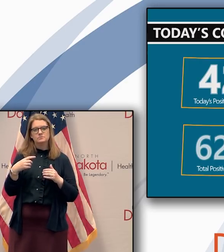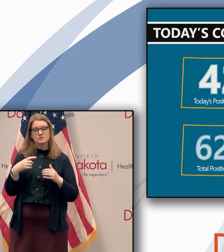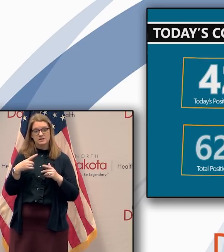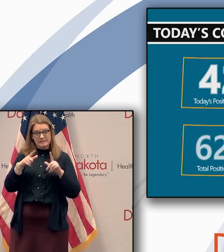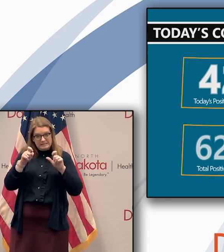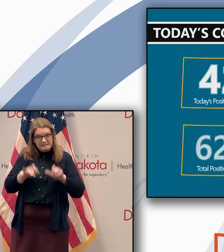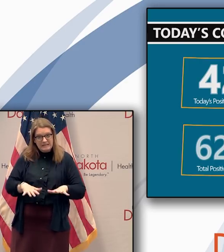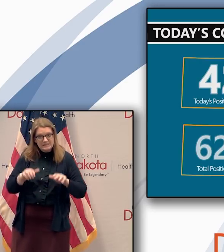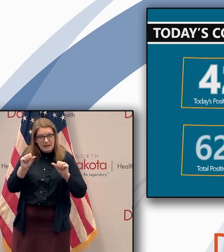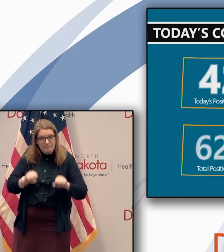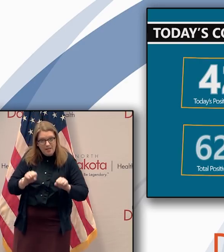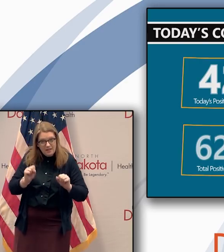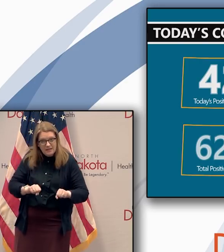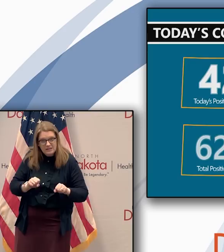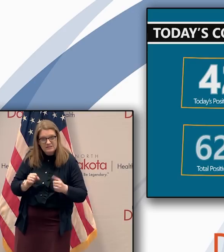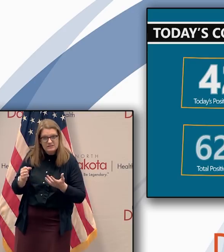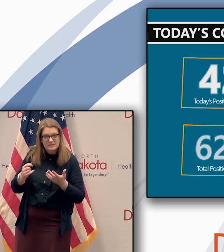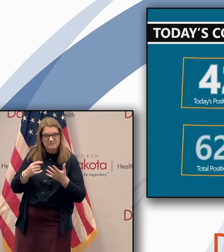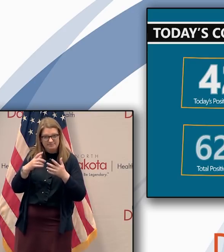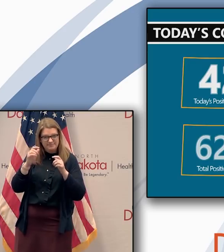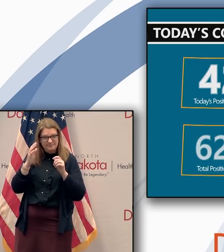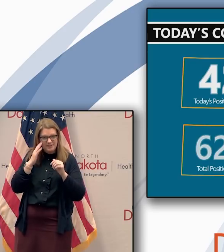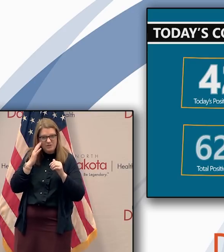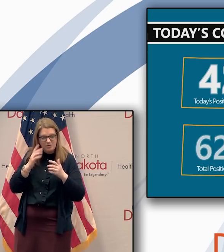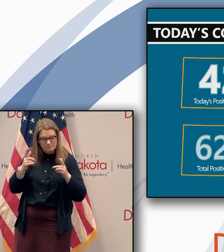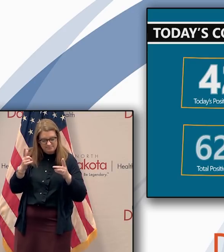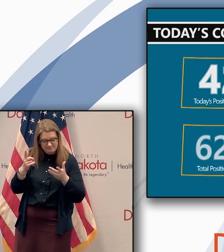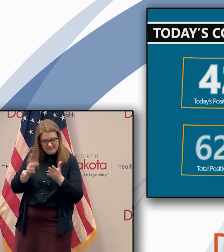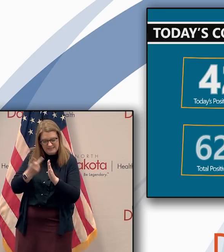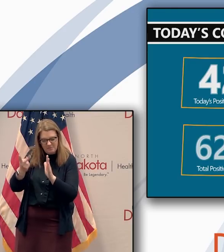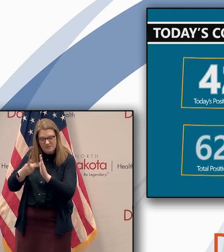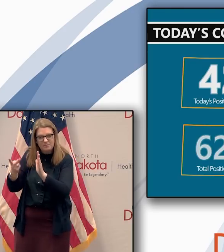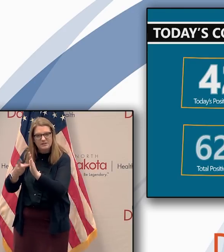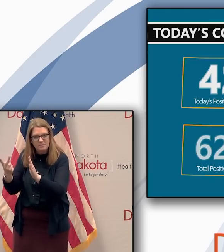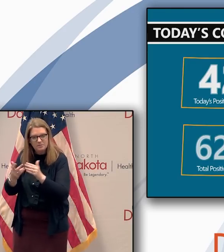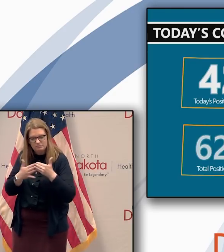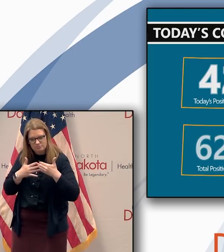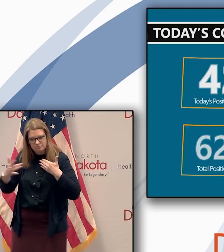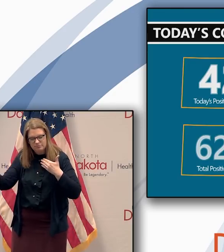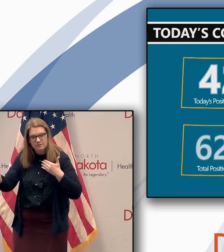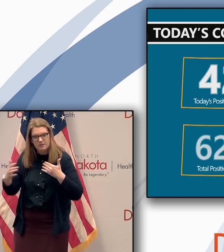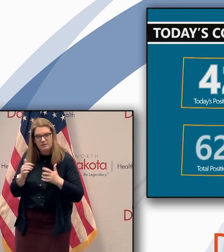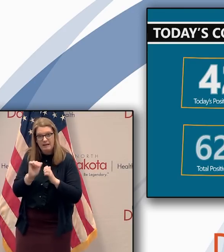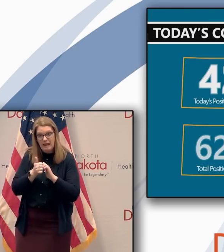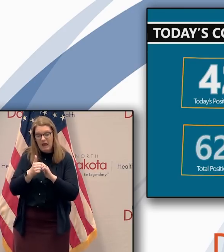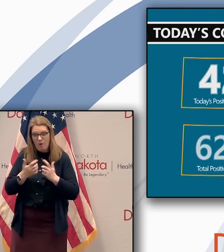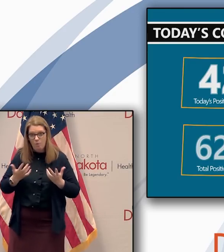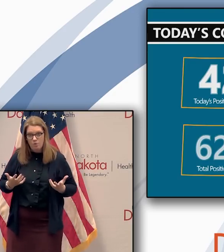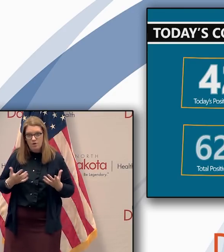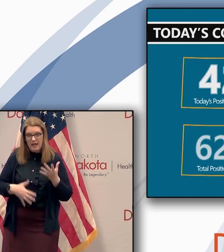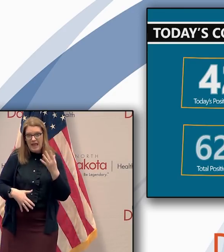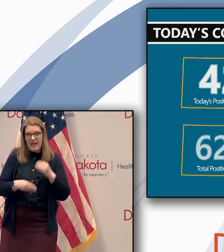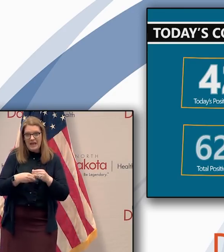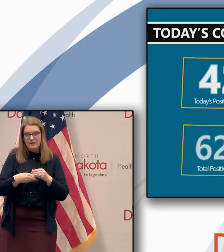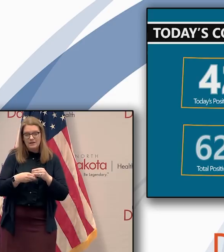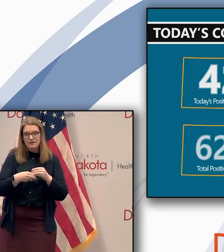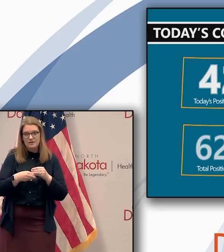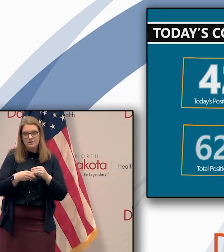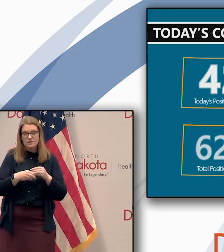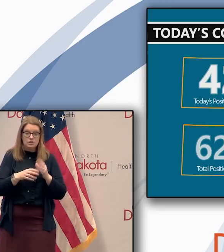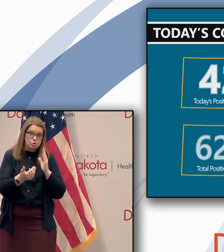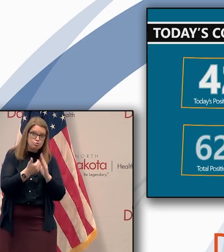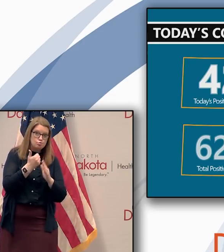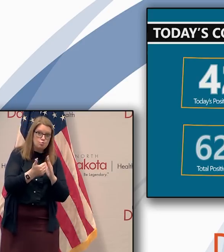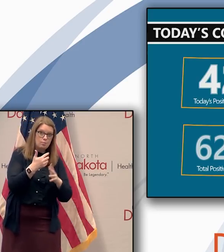double our tests and then double it again after that. And again, part of the way we've done that is adding not only